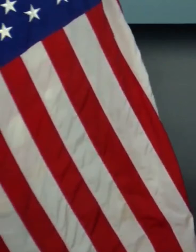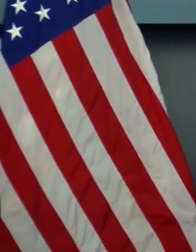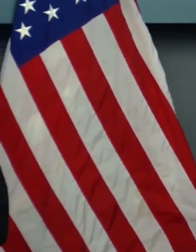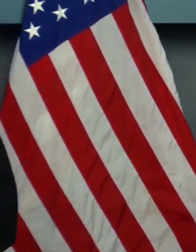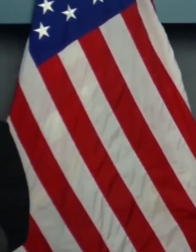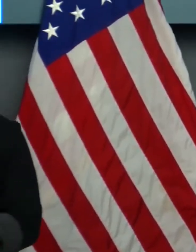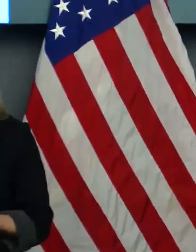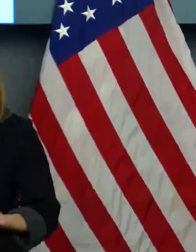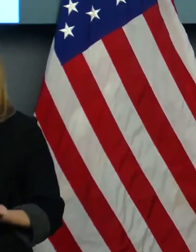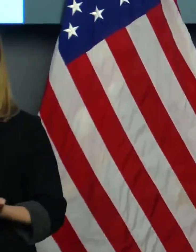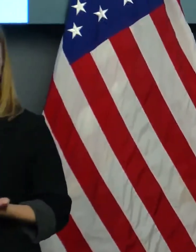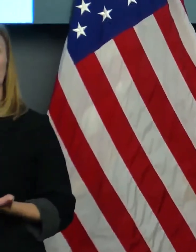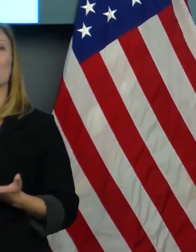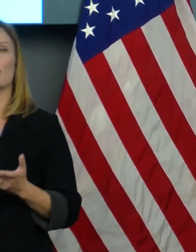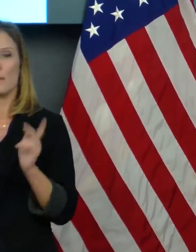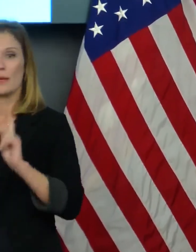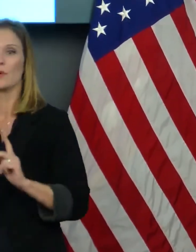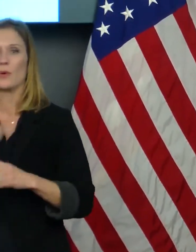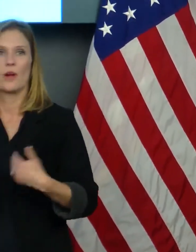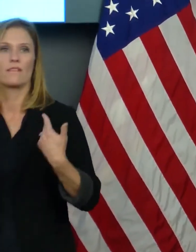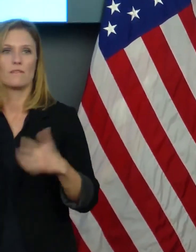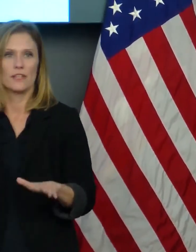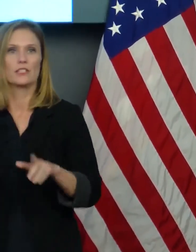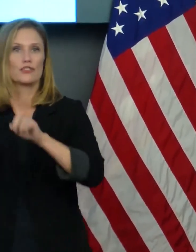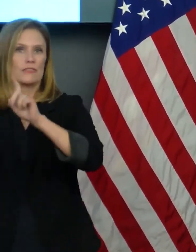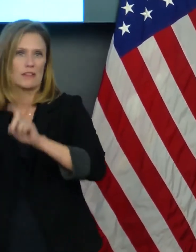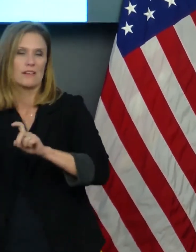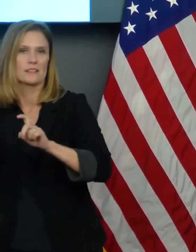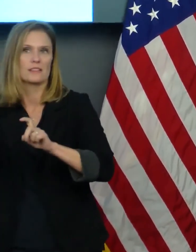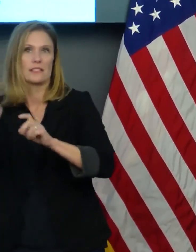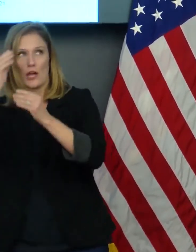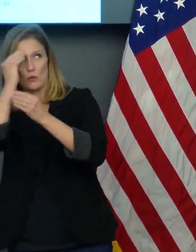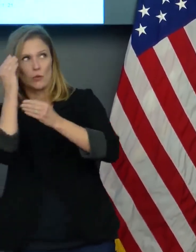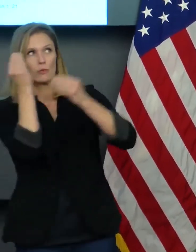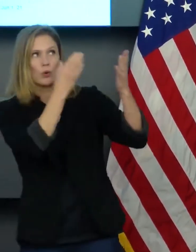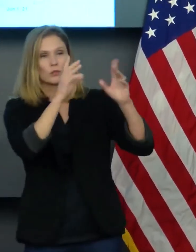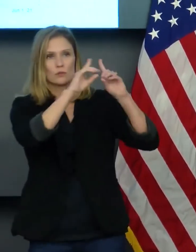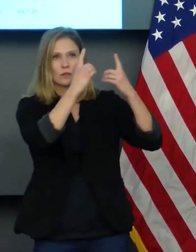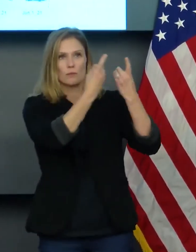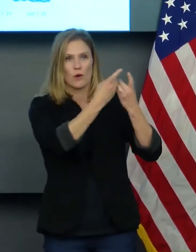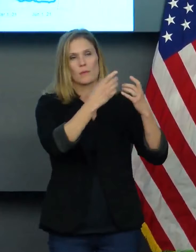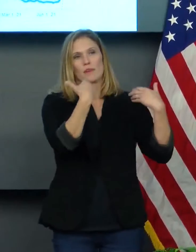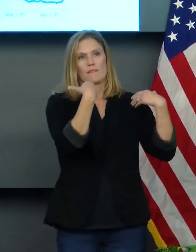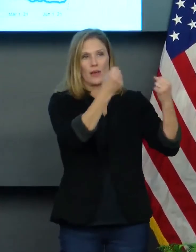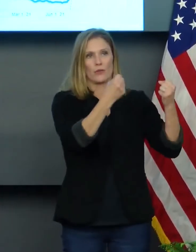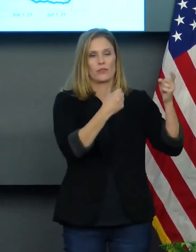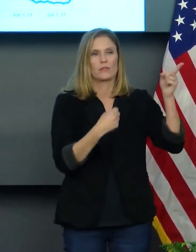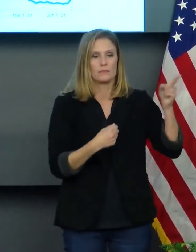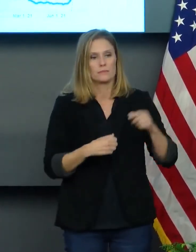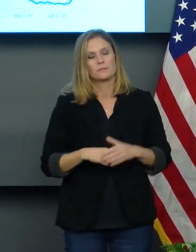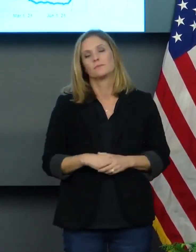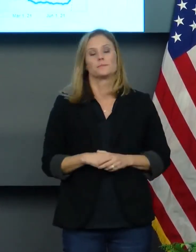about, the ones that got diagnosed and reported to the Department of Health.